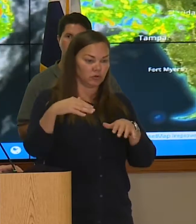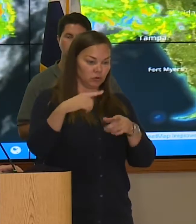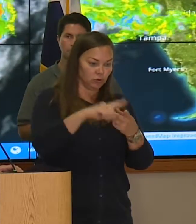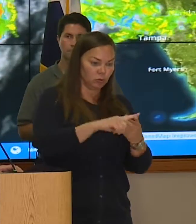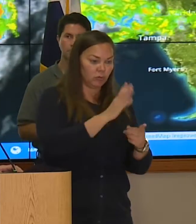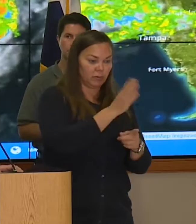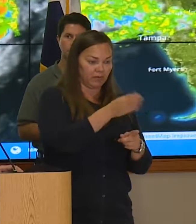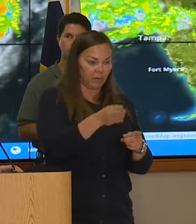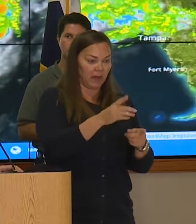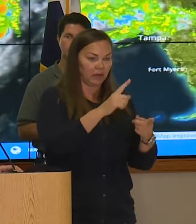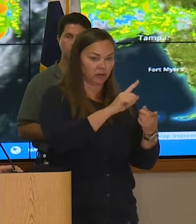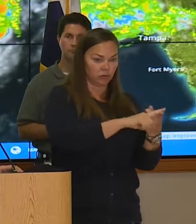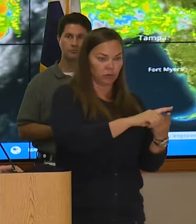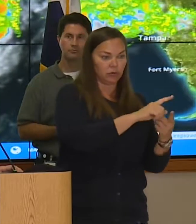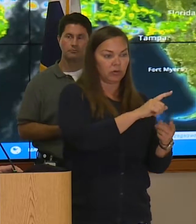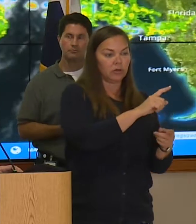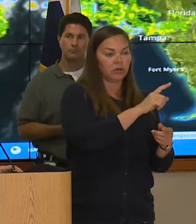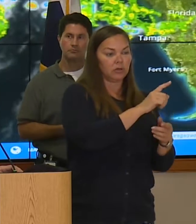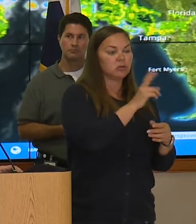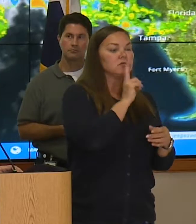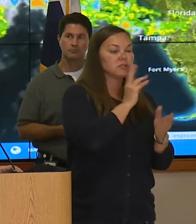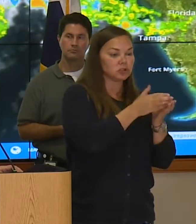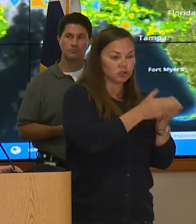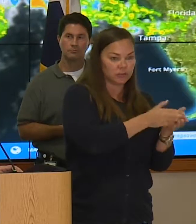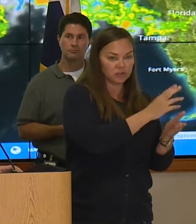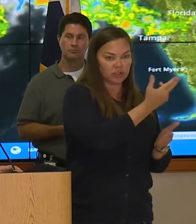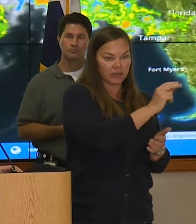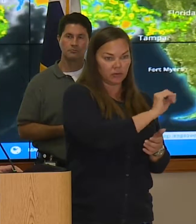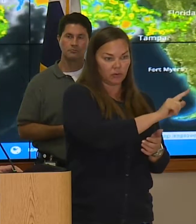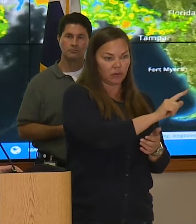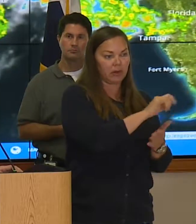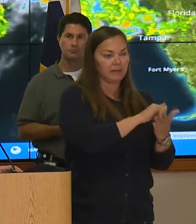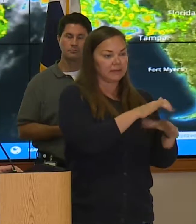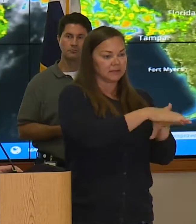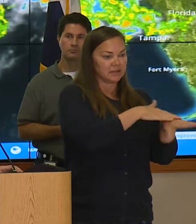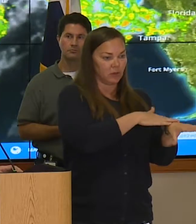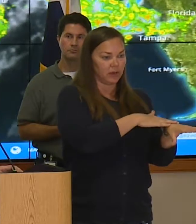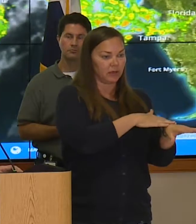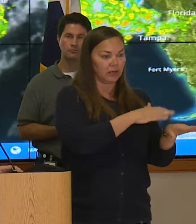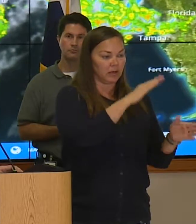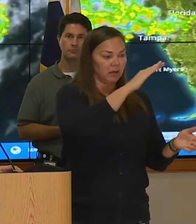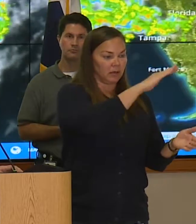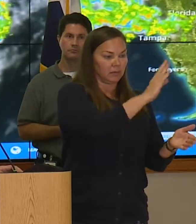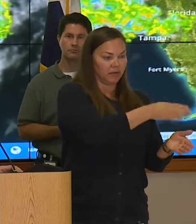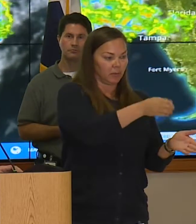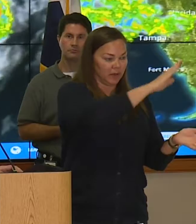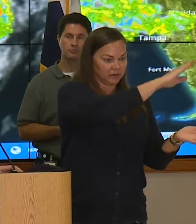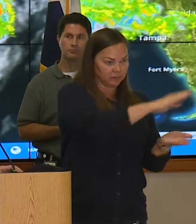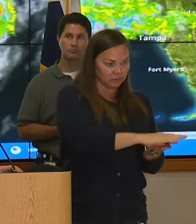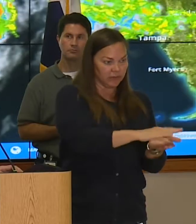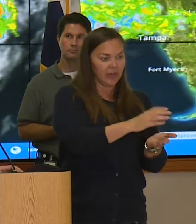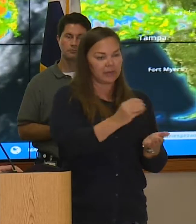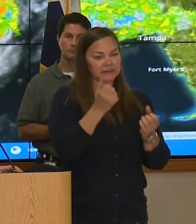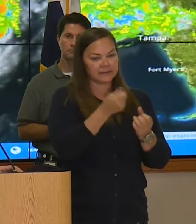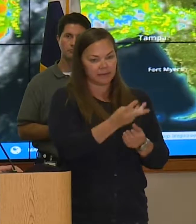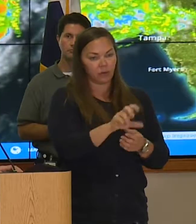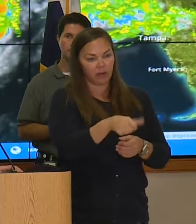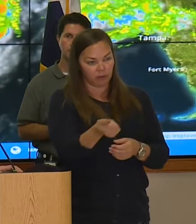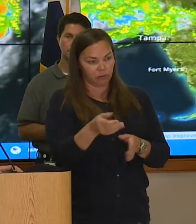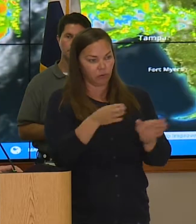Channel, and that is slowing the recession of not only Buffalo Bayou, but several of our